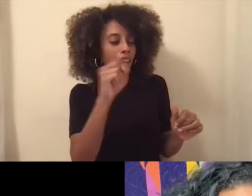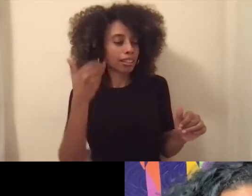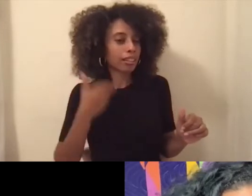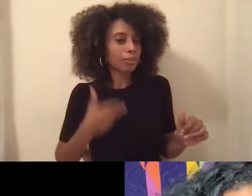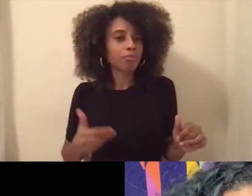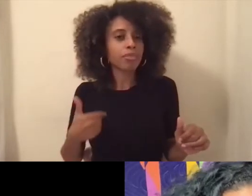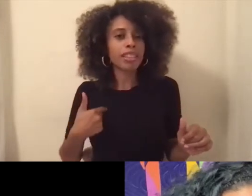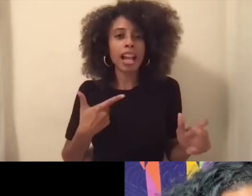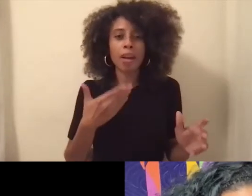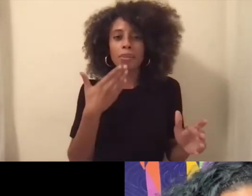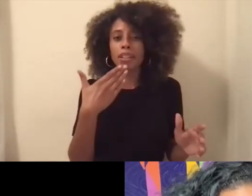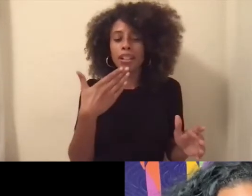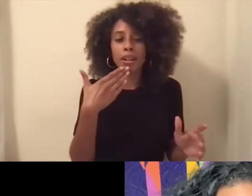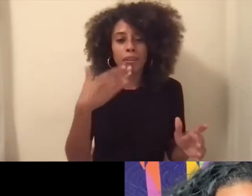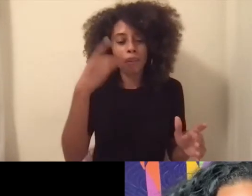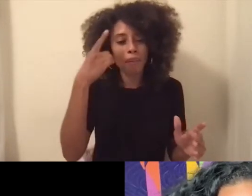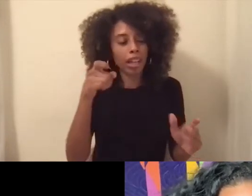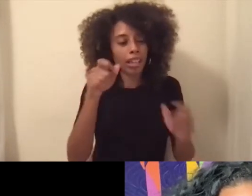together